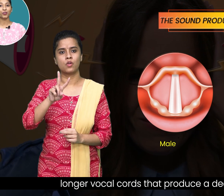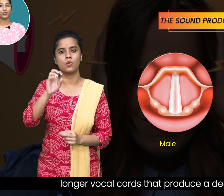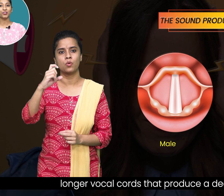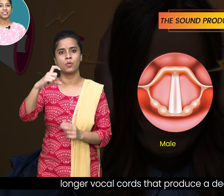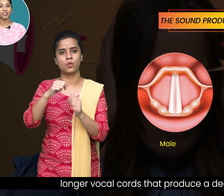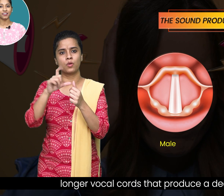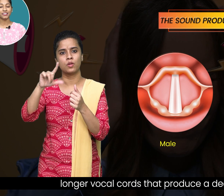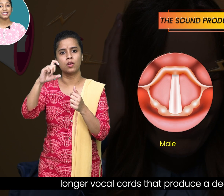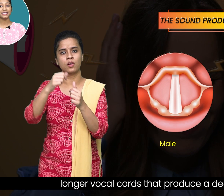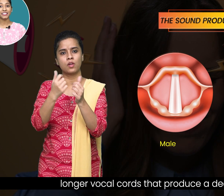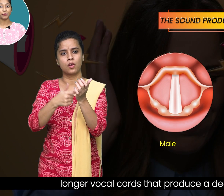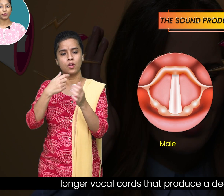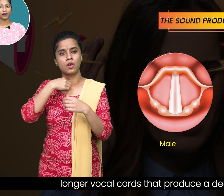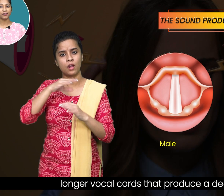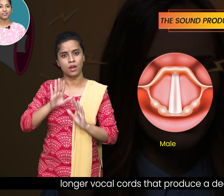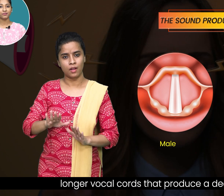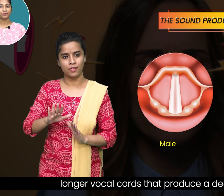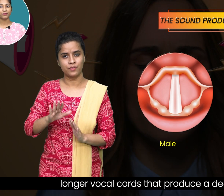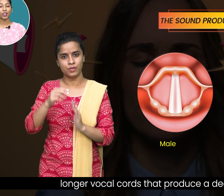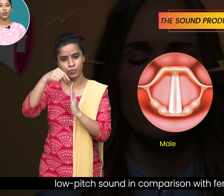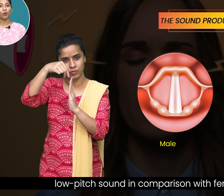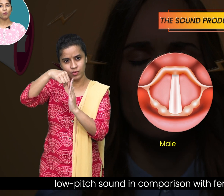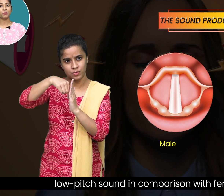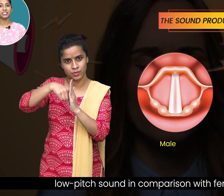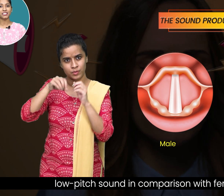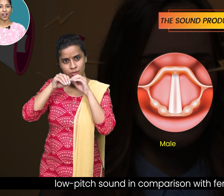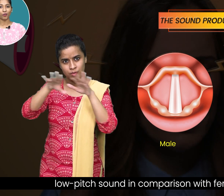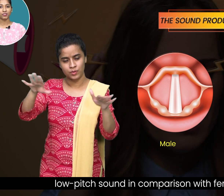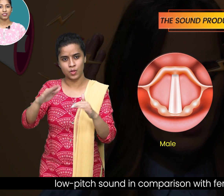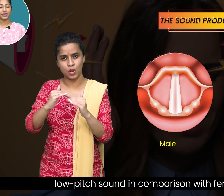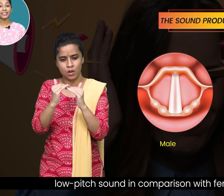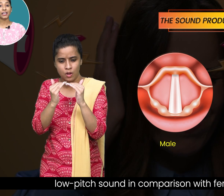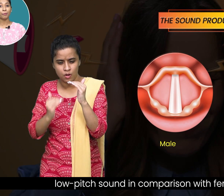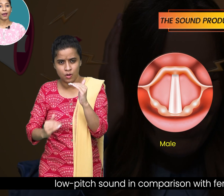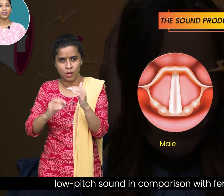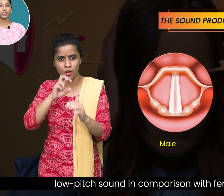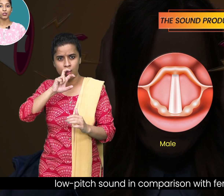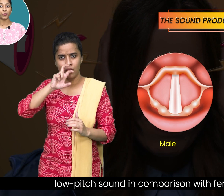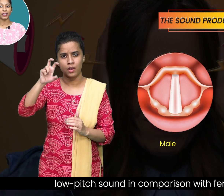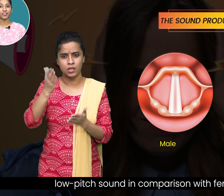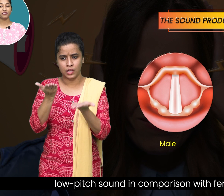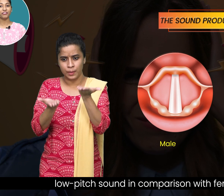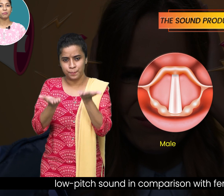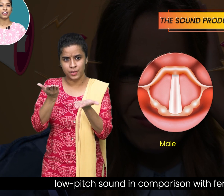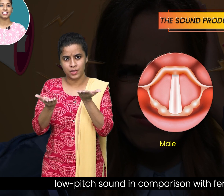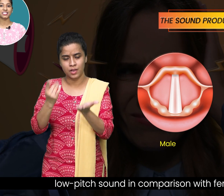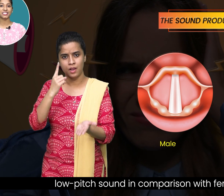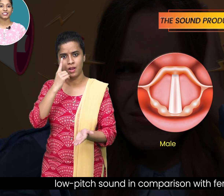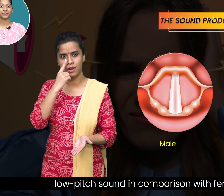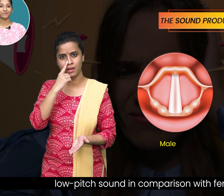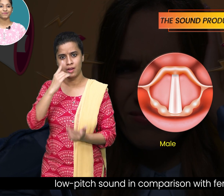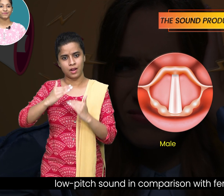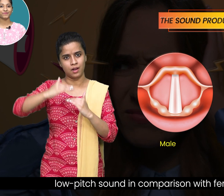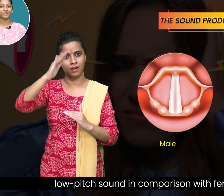that produce a deeper, low-pitched sound in comparison with